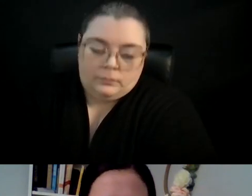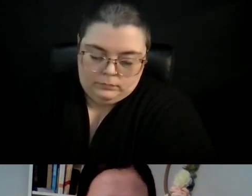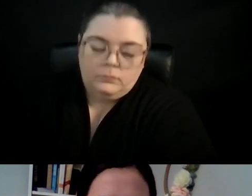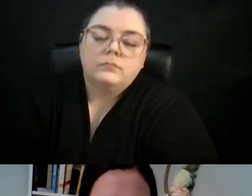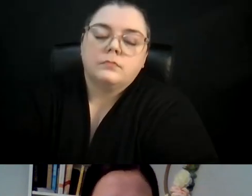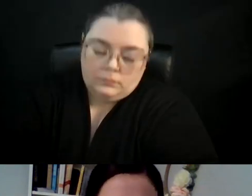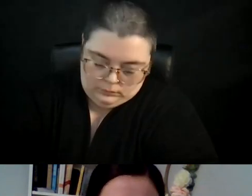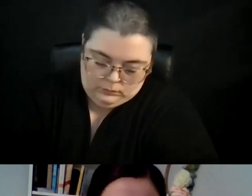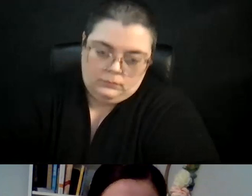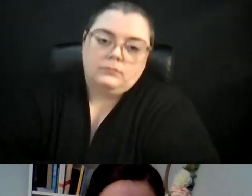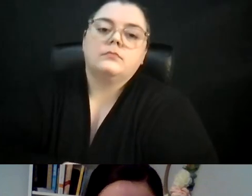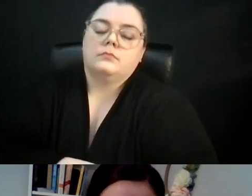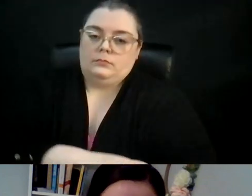the documentation and all